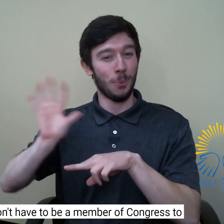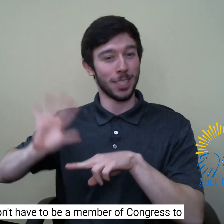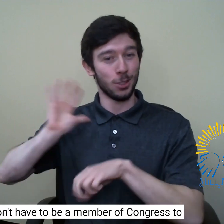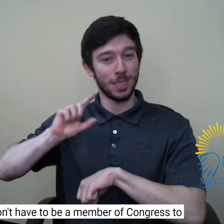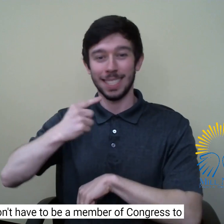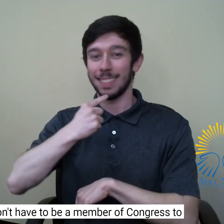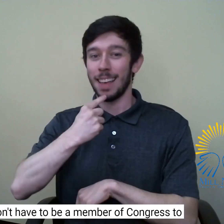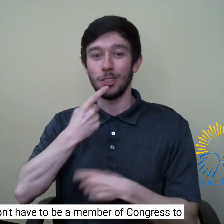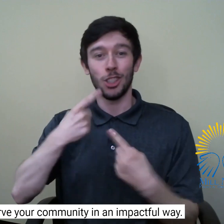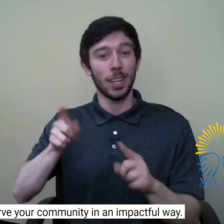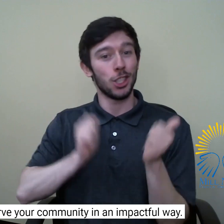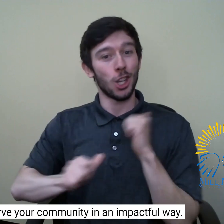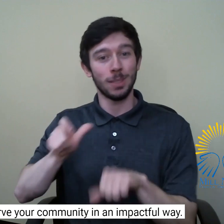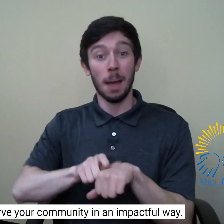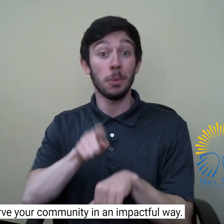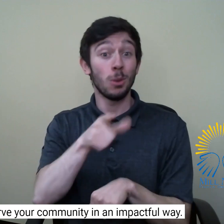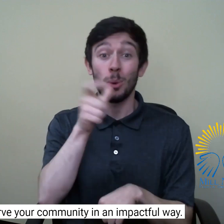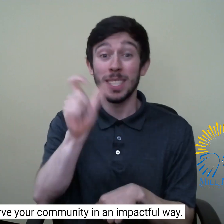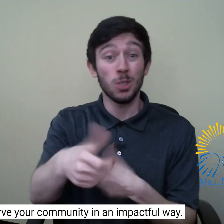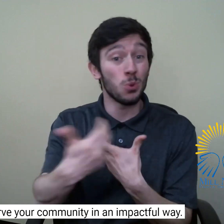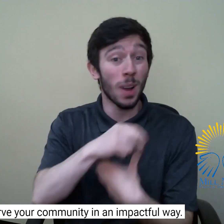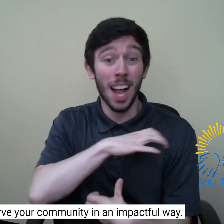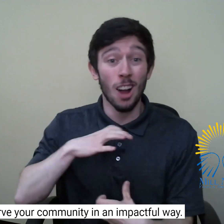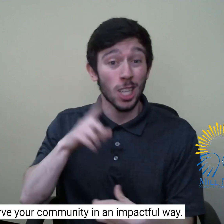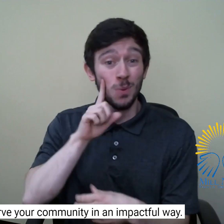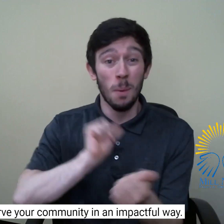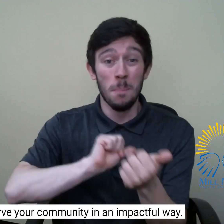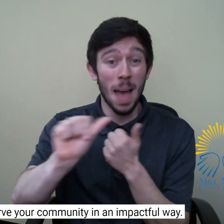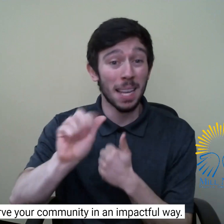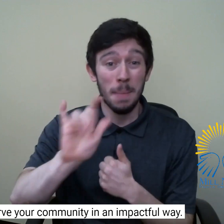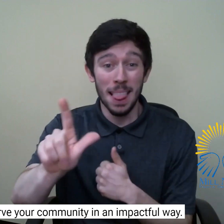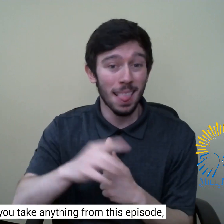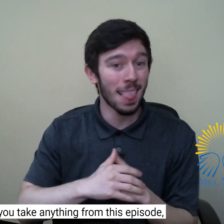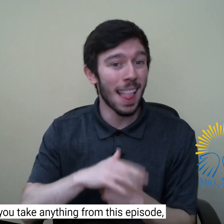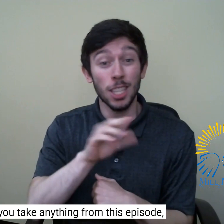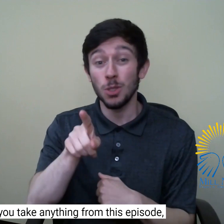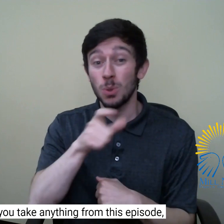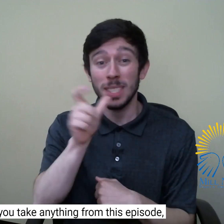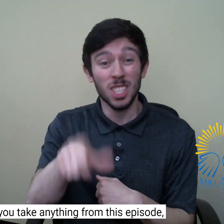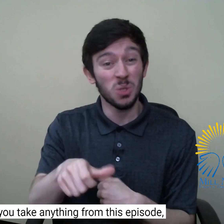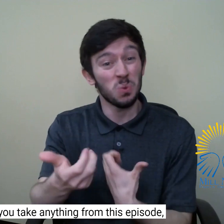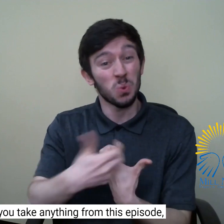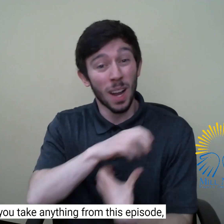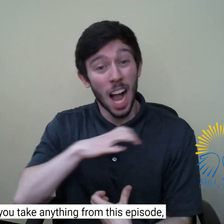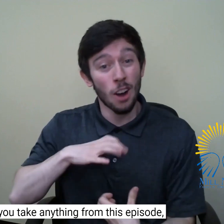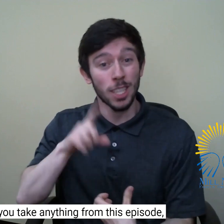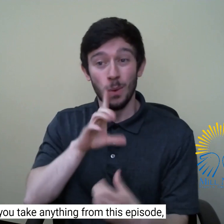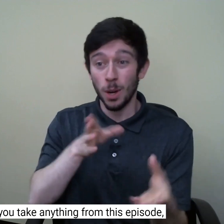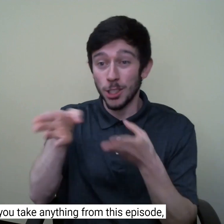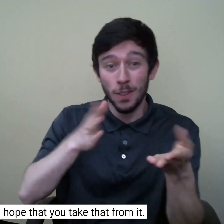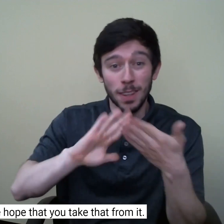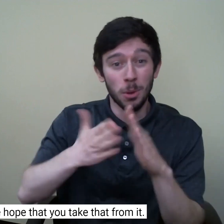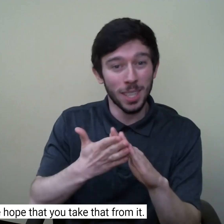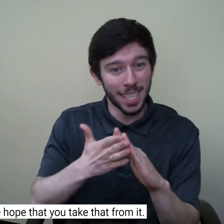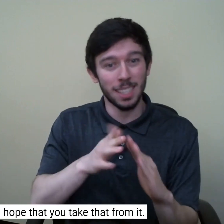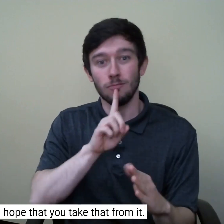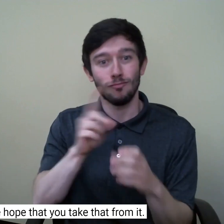member of Congress to actively serve your community in an impactful way. And if you take anything from this episode, we hope that you take that from